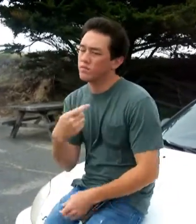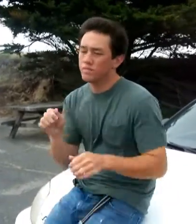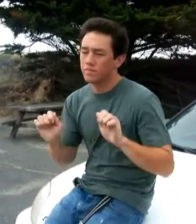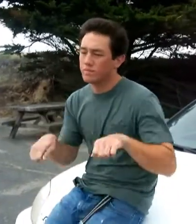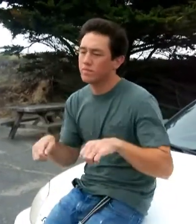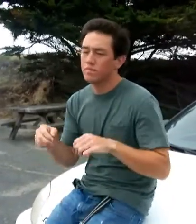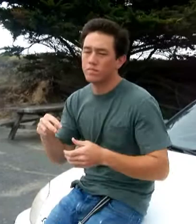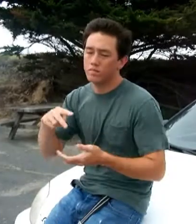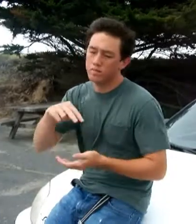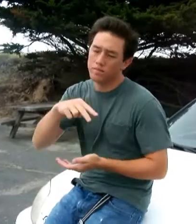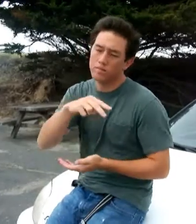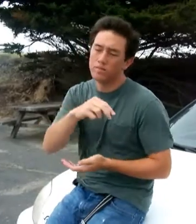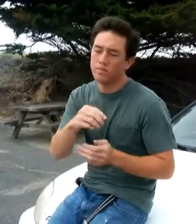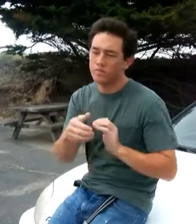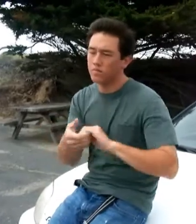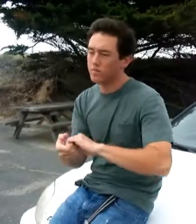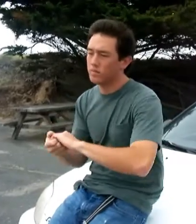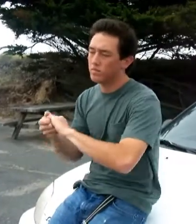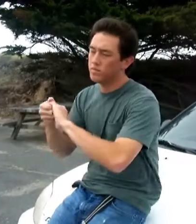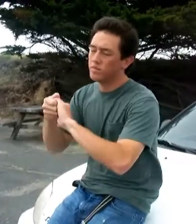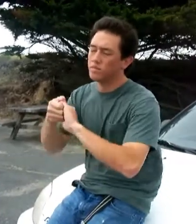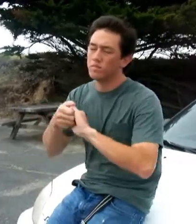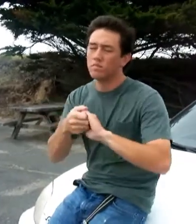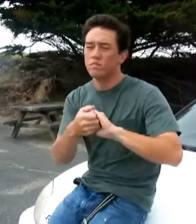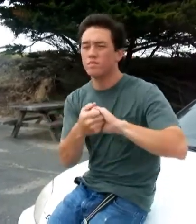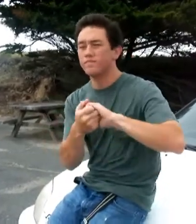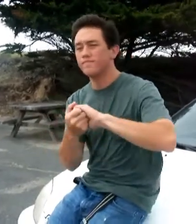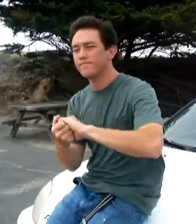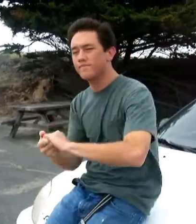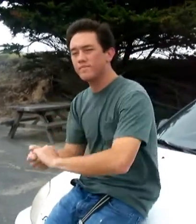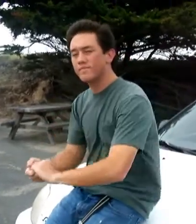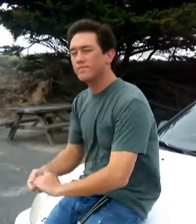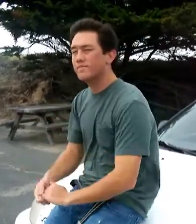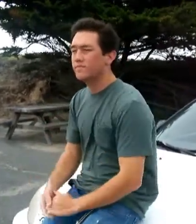we can stroll hand in hand.